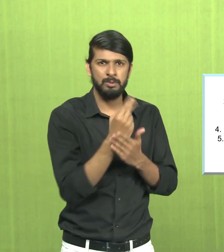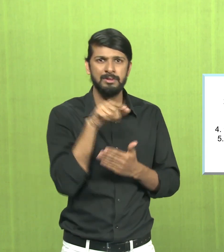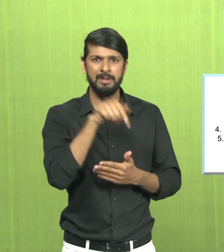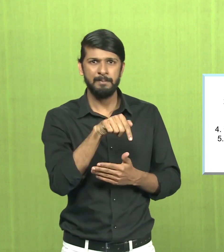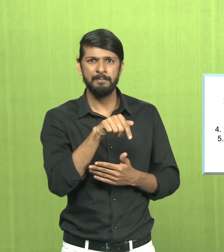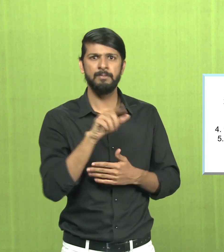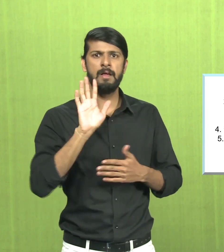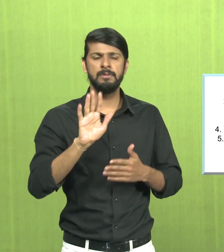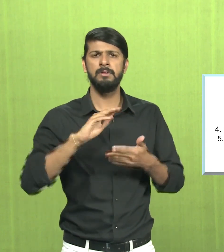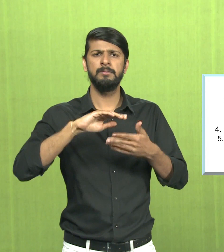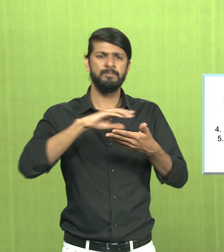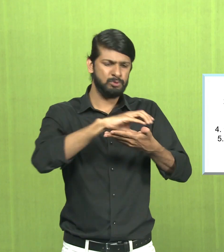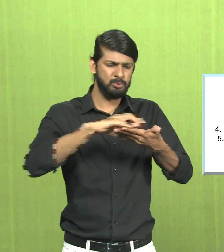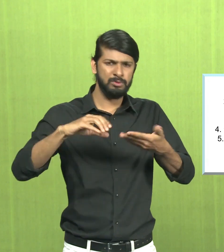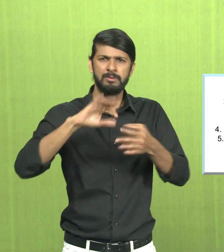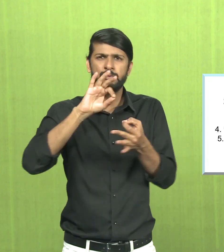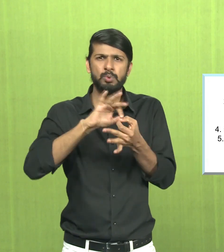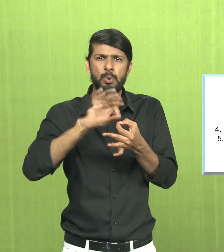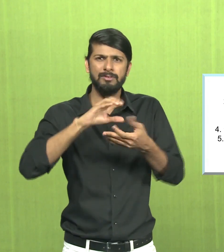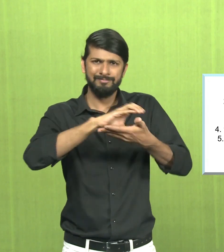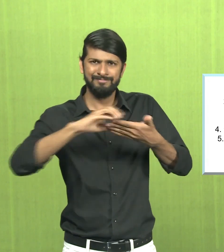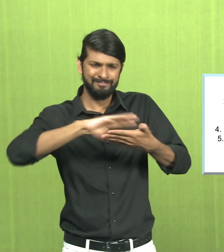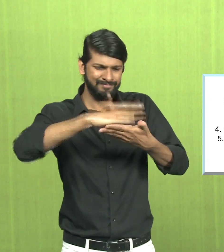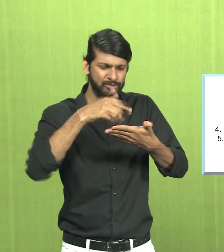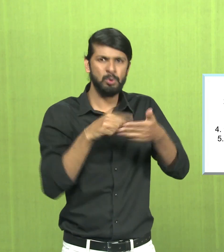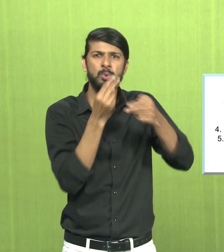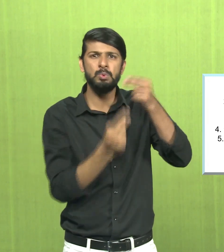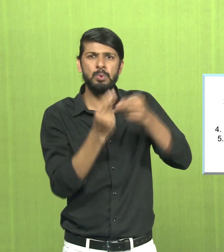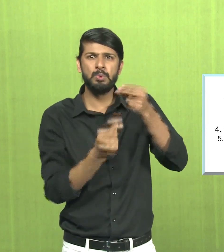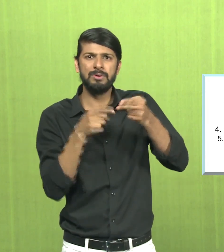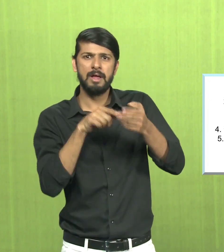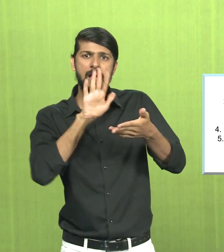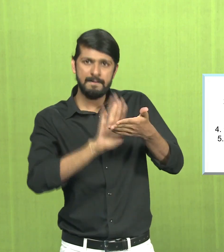Then the first painting from Buddhist manuscripts.